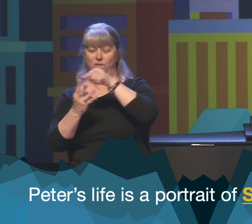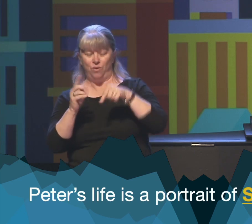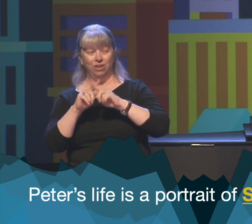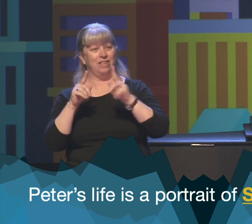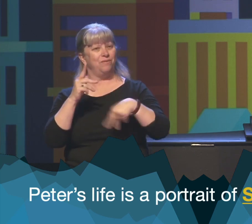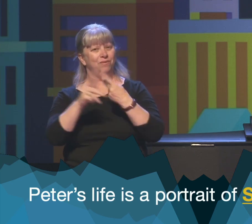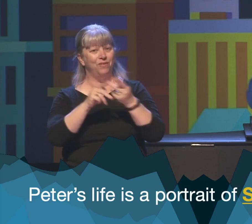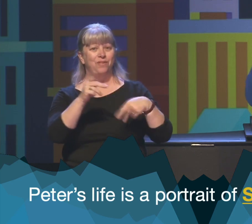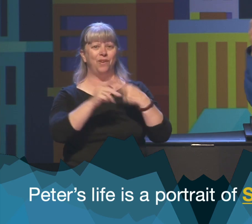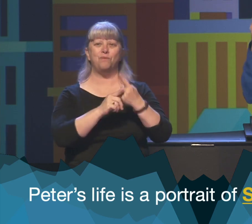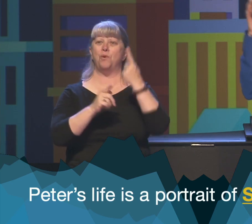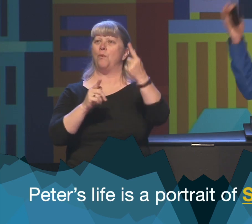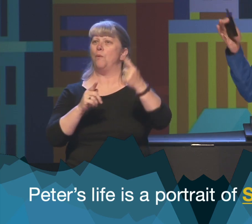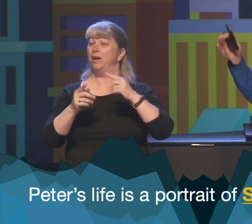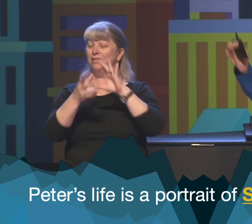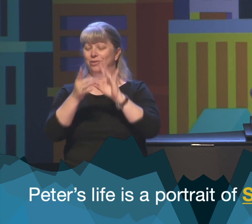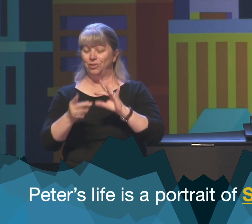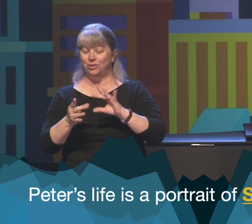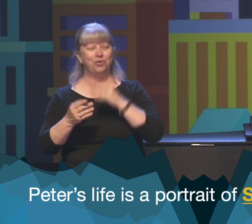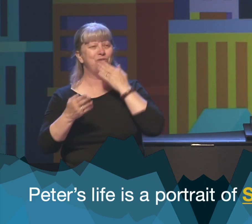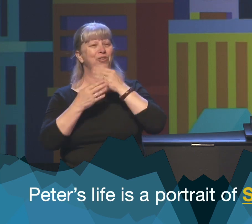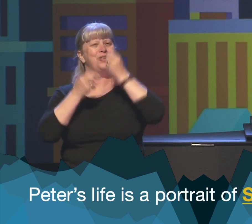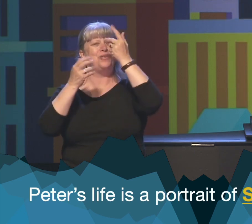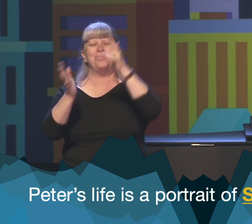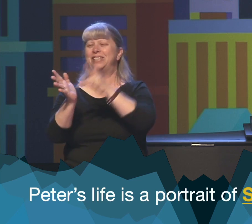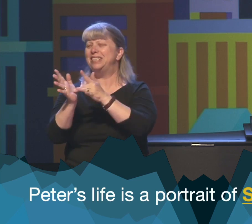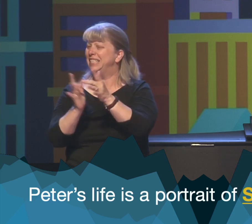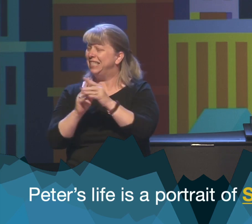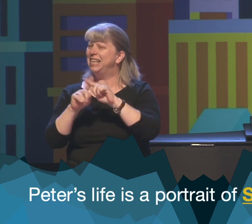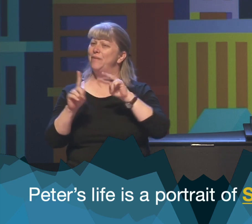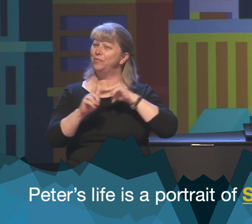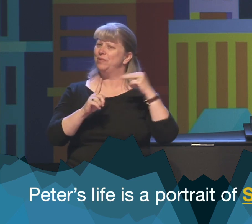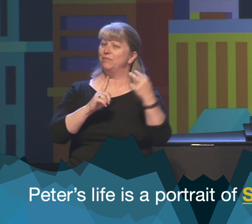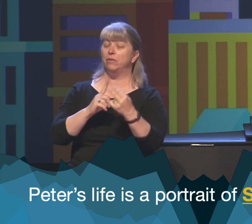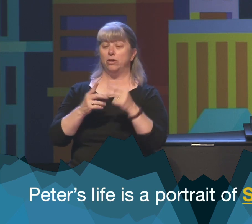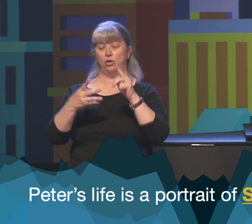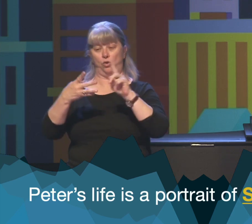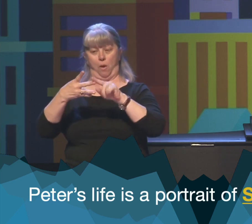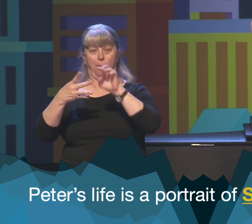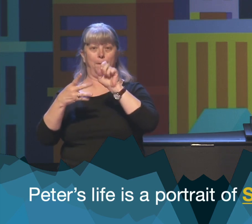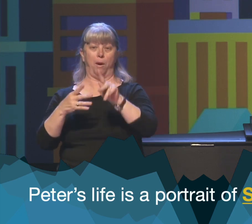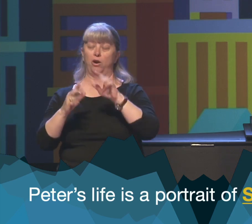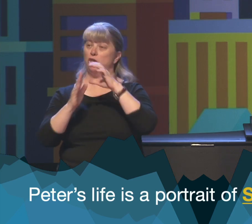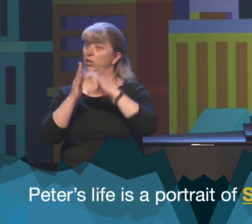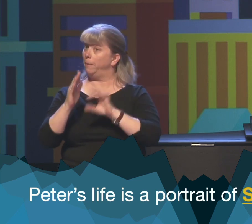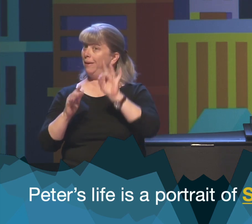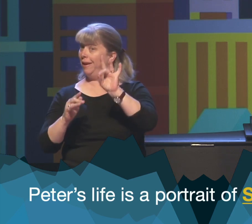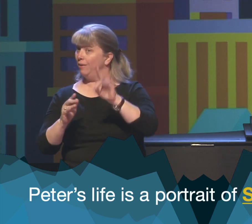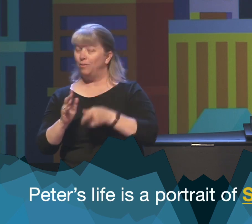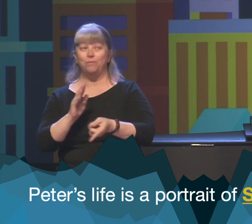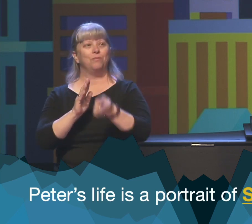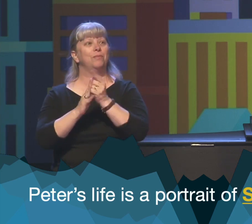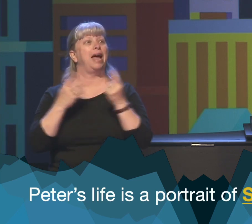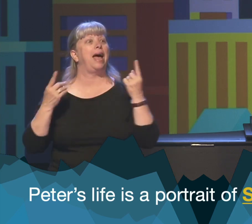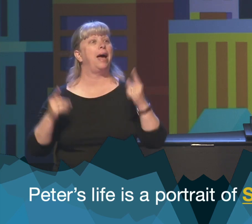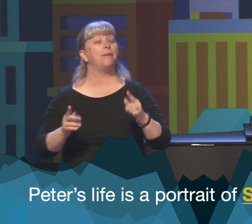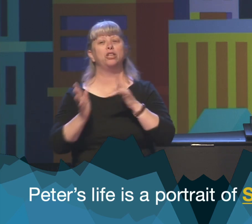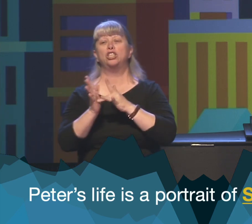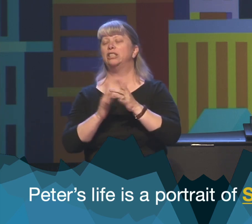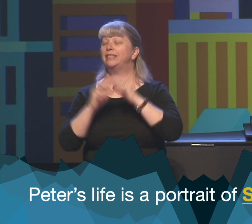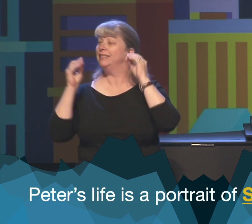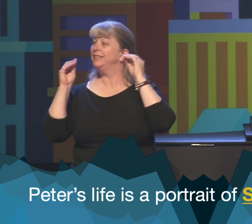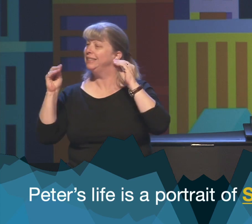of the one Gospel of Jesus, the good news of Jesus, told from these different perspectives. So Mark chapter 8, there's this moment where Jesus is